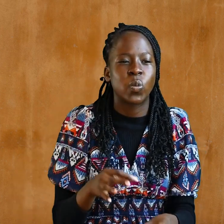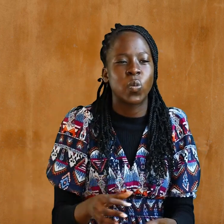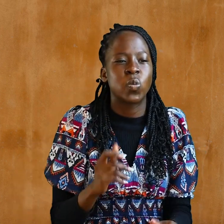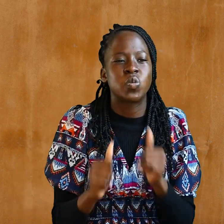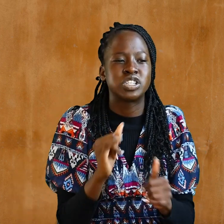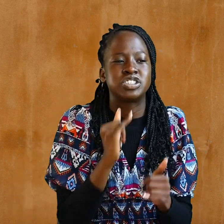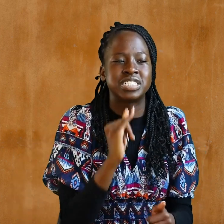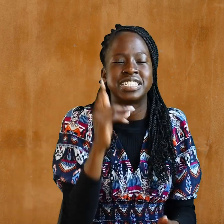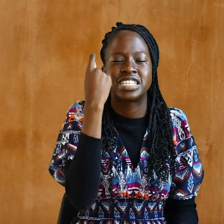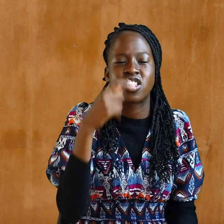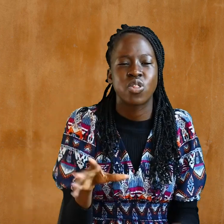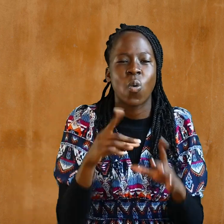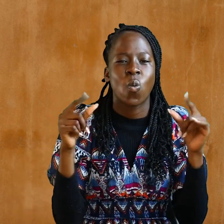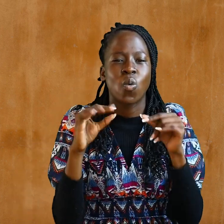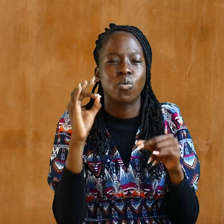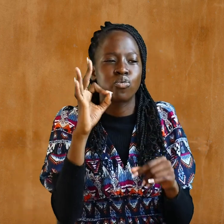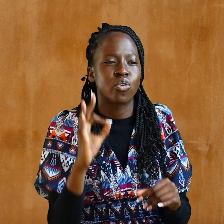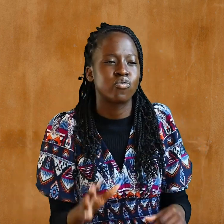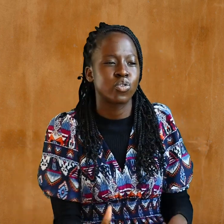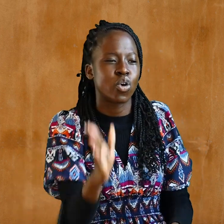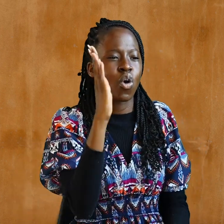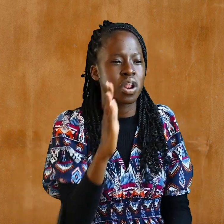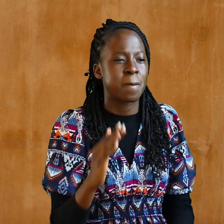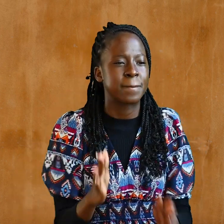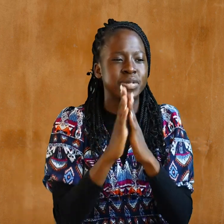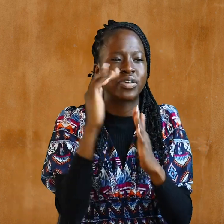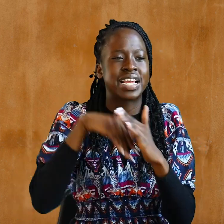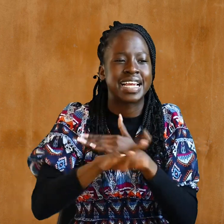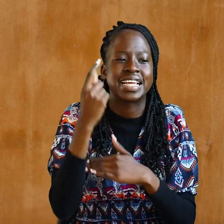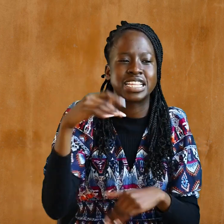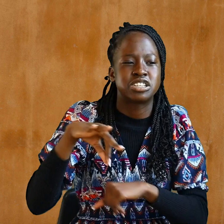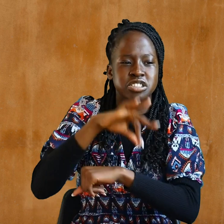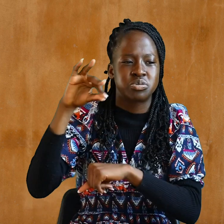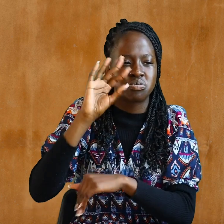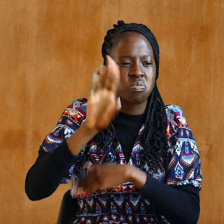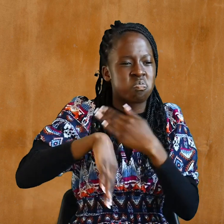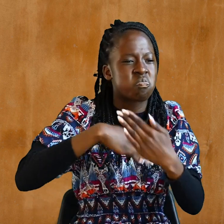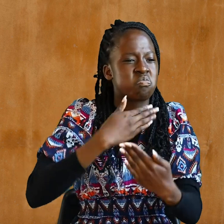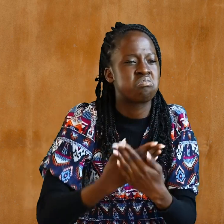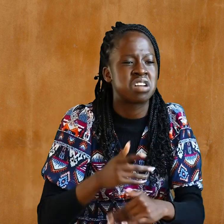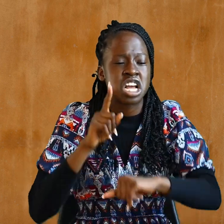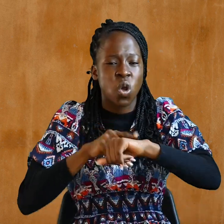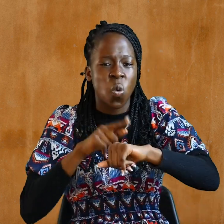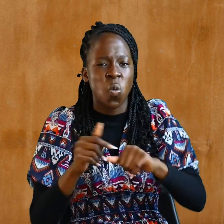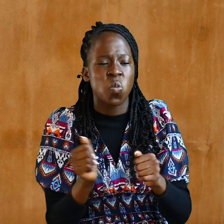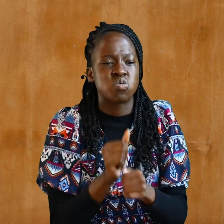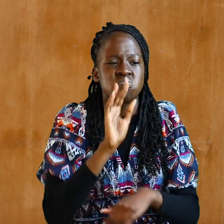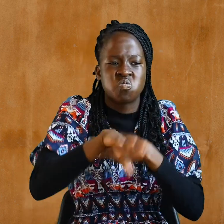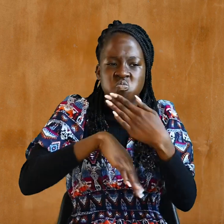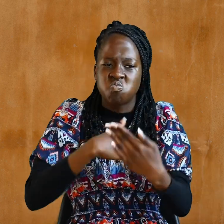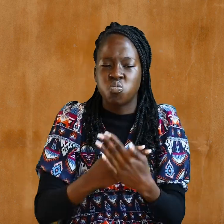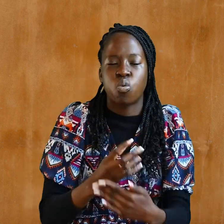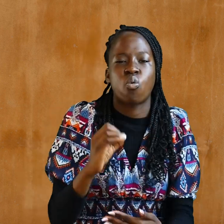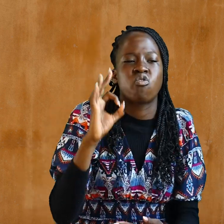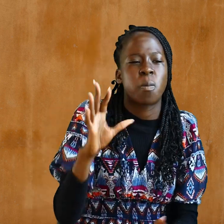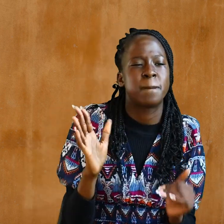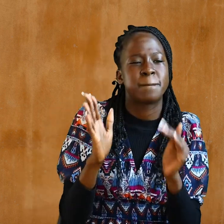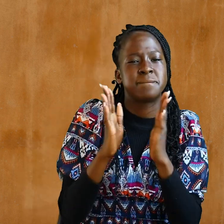And pray in the Spirit on all occasions, with all kinds of prayers and requests. With this